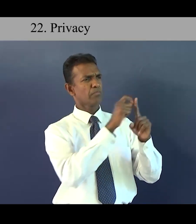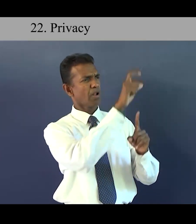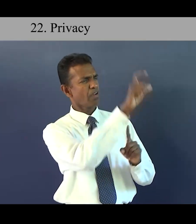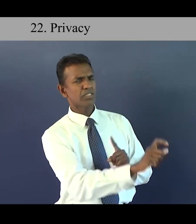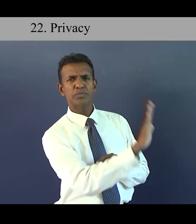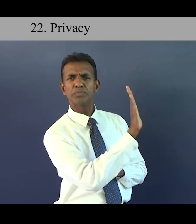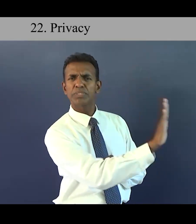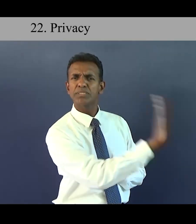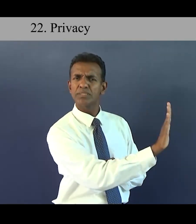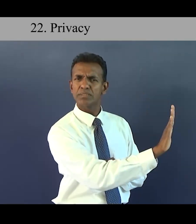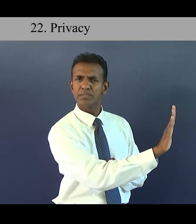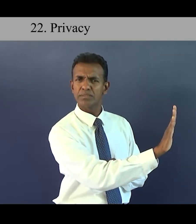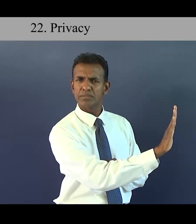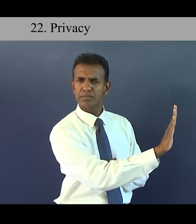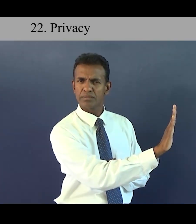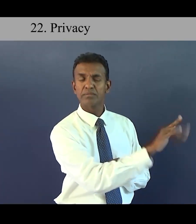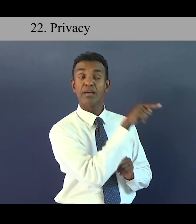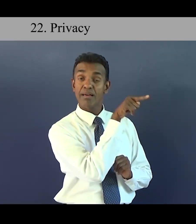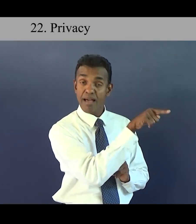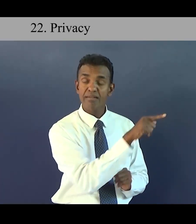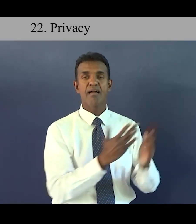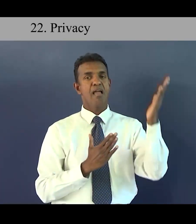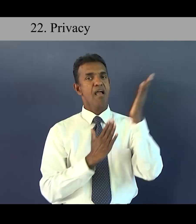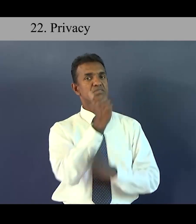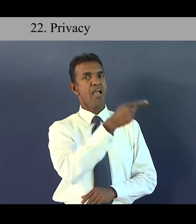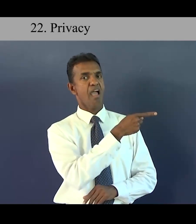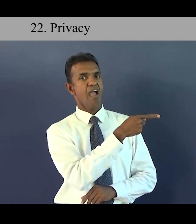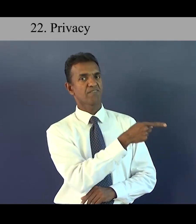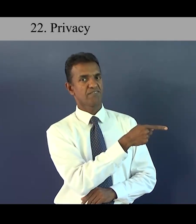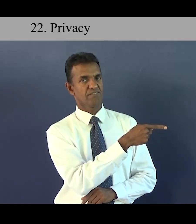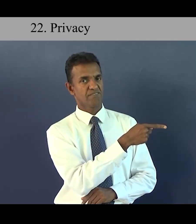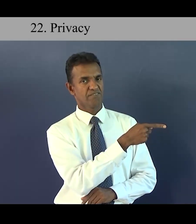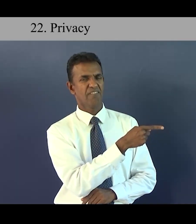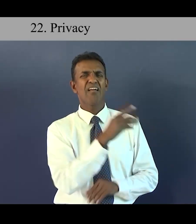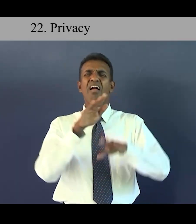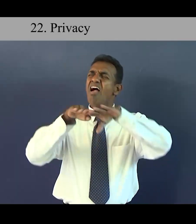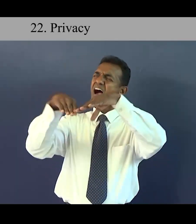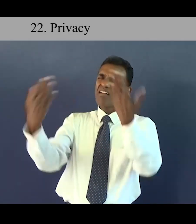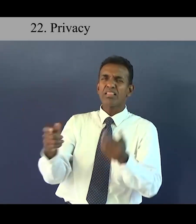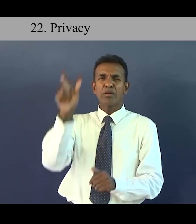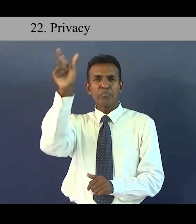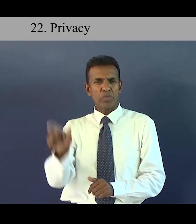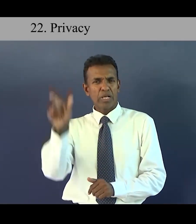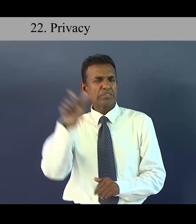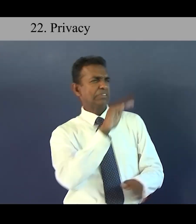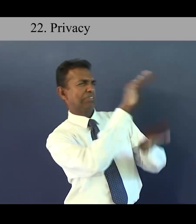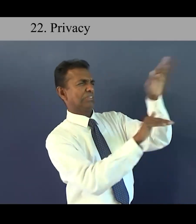interfere with or get in the way of that. Countries must make sure